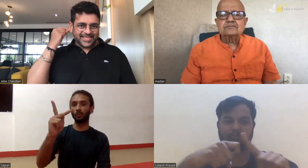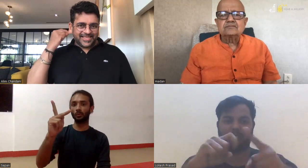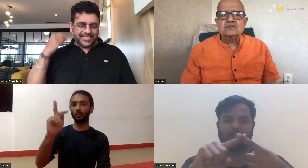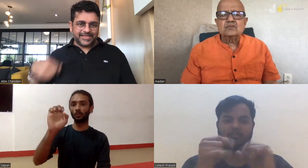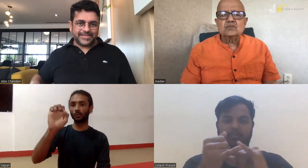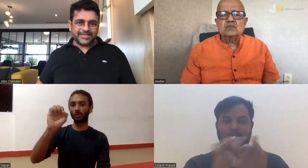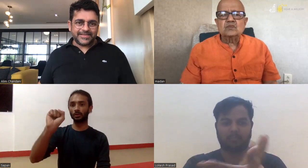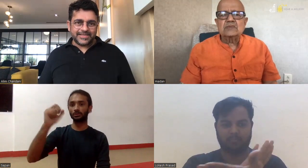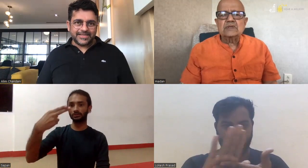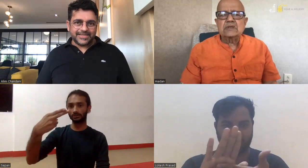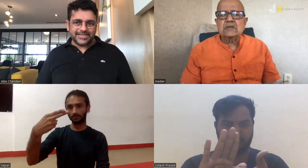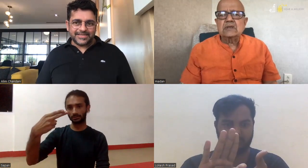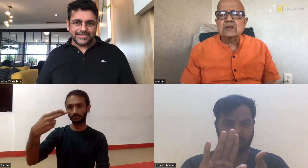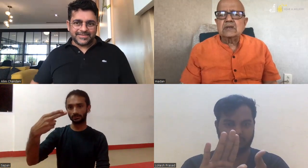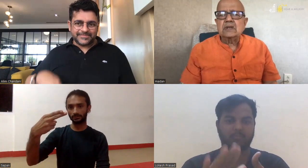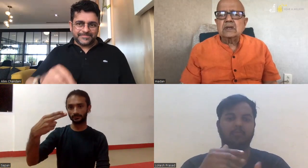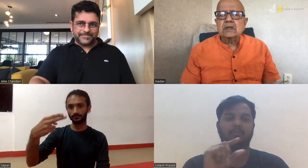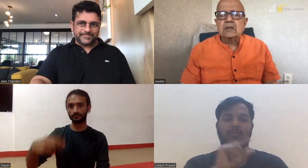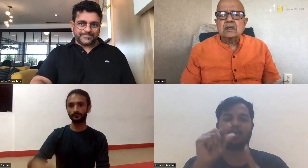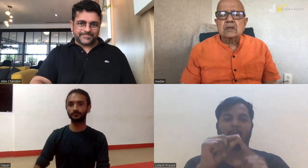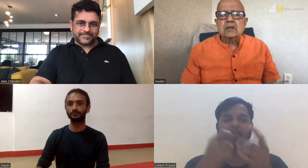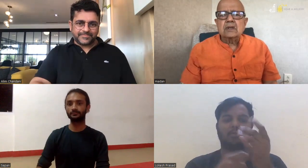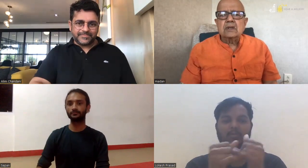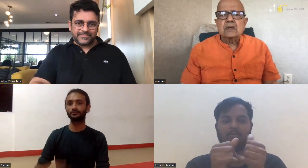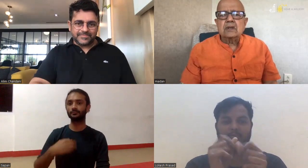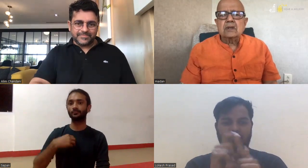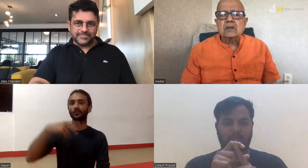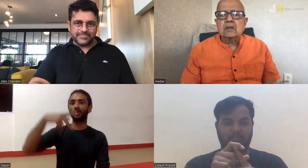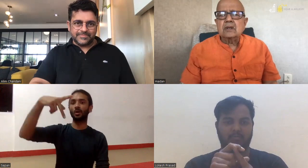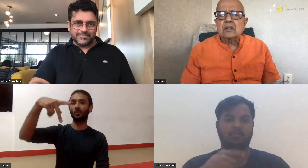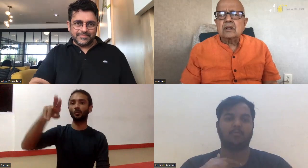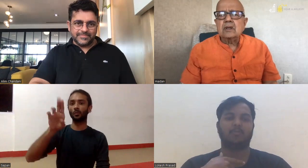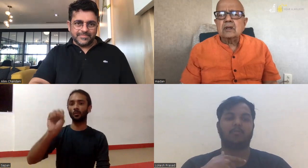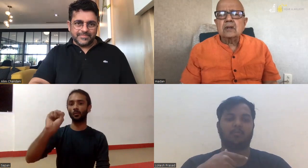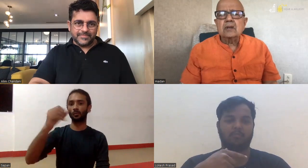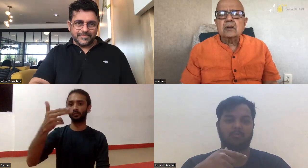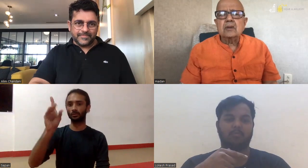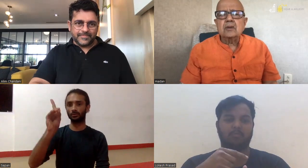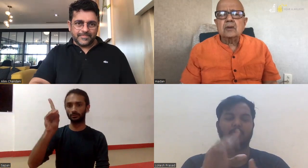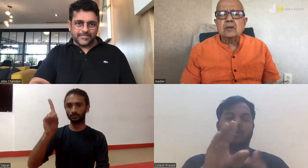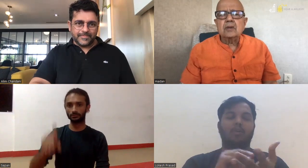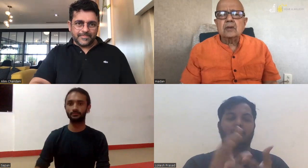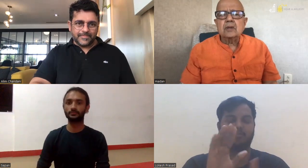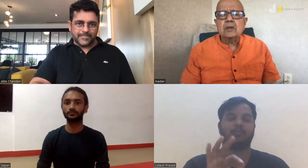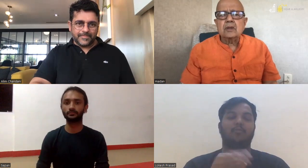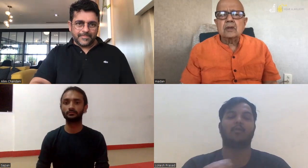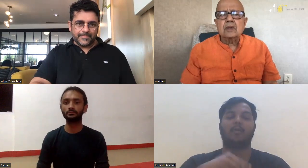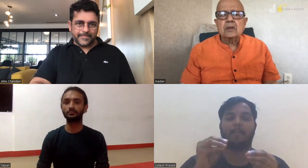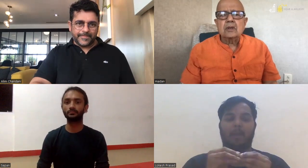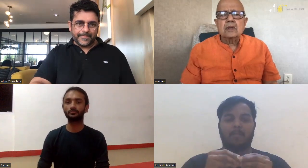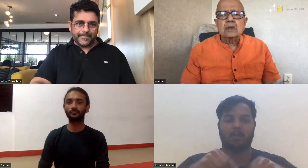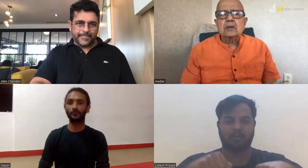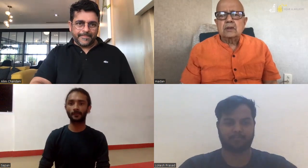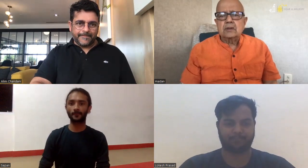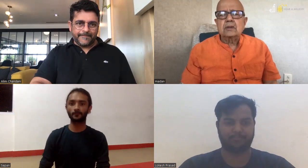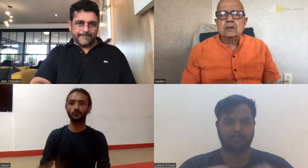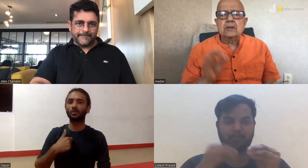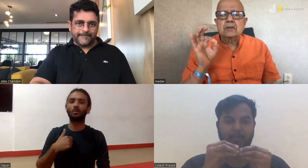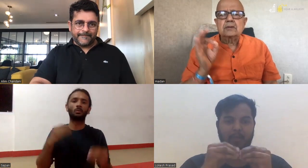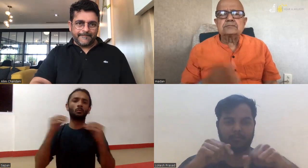and I came to Delhi. The first time I met deaf people, I didn't